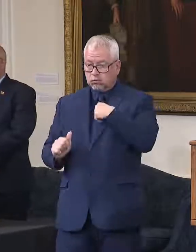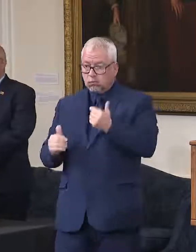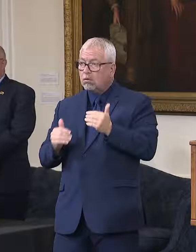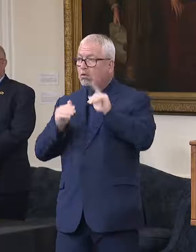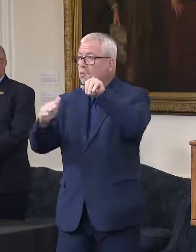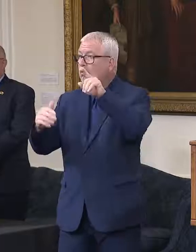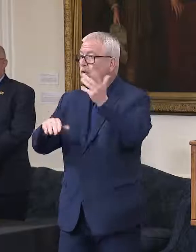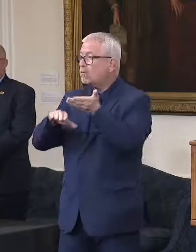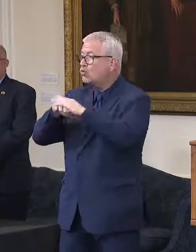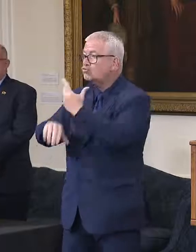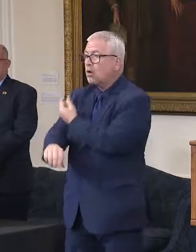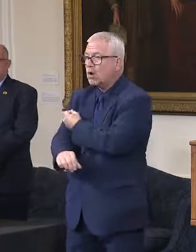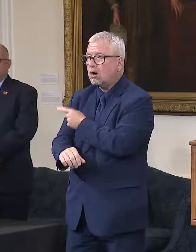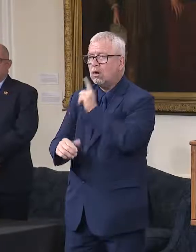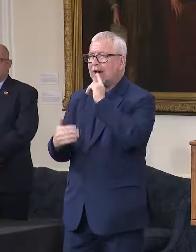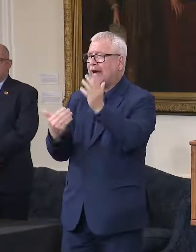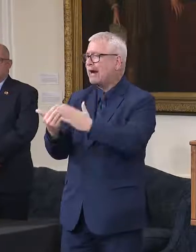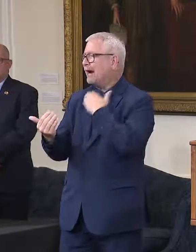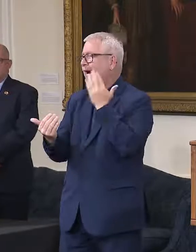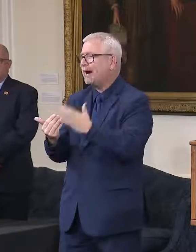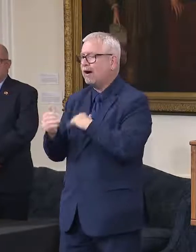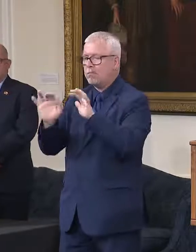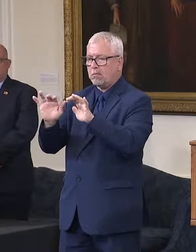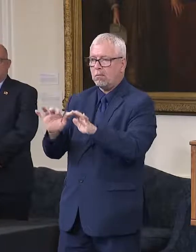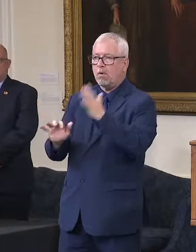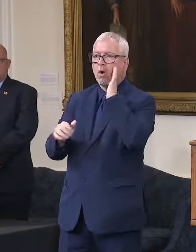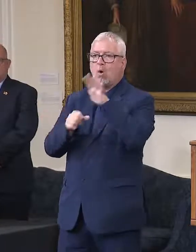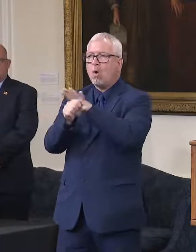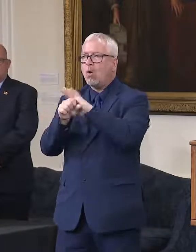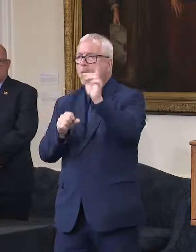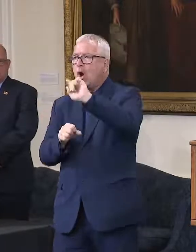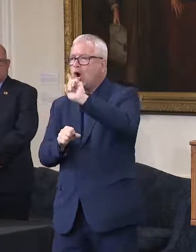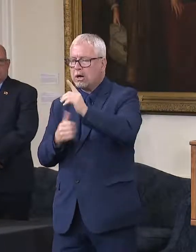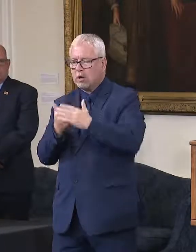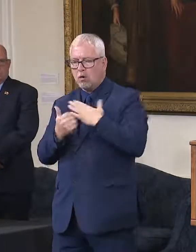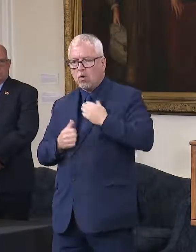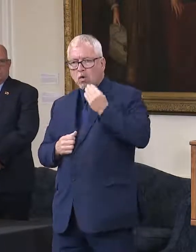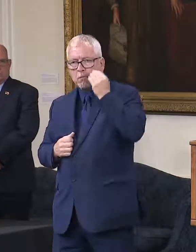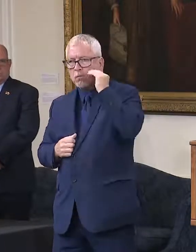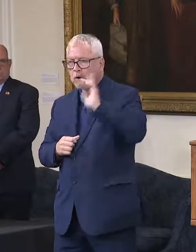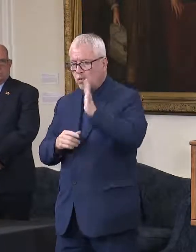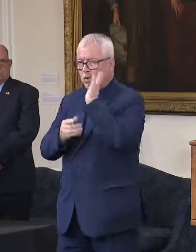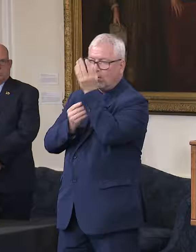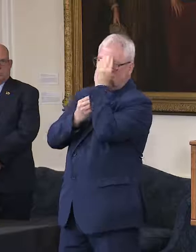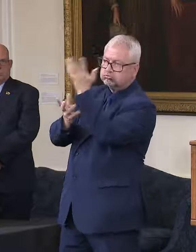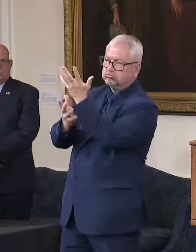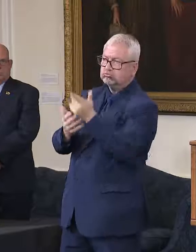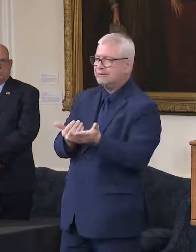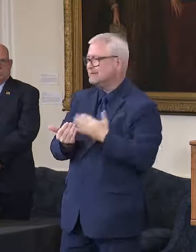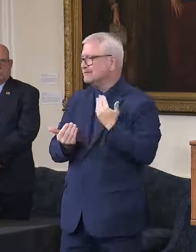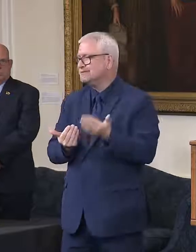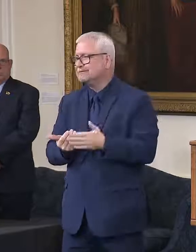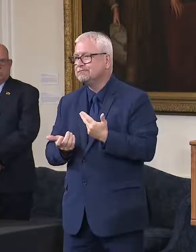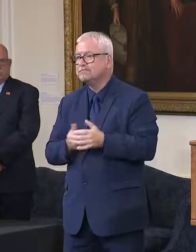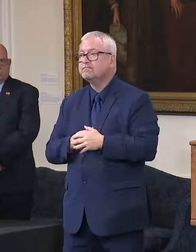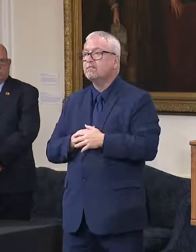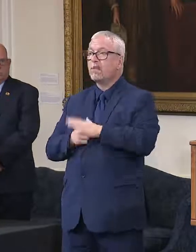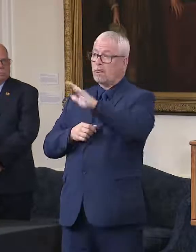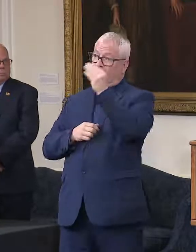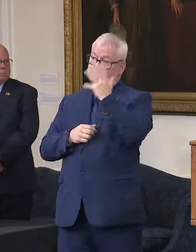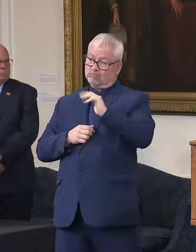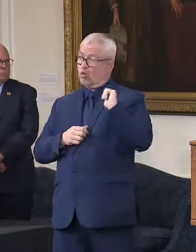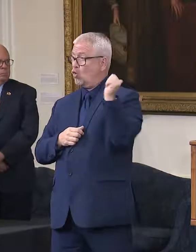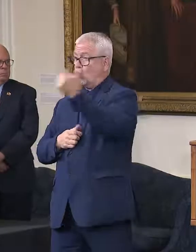at 855-MD-GO-VAX also is ready to help. In addition, every COVID-19 provider